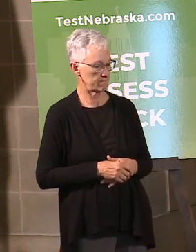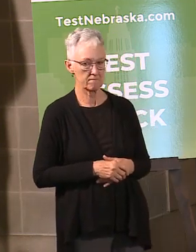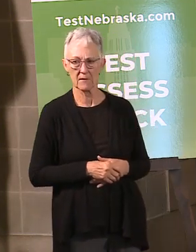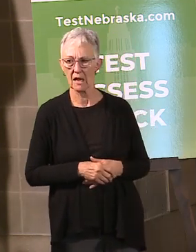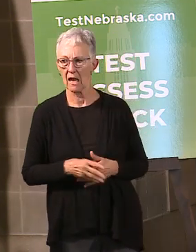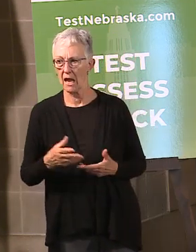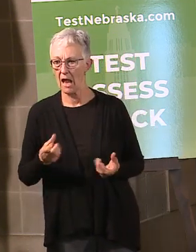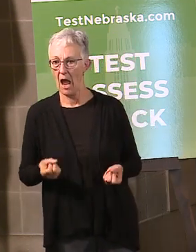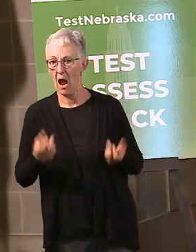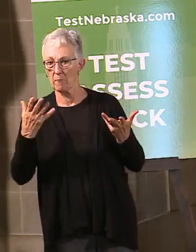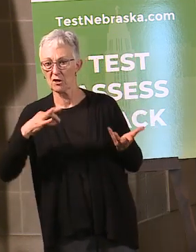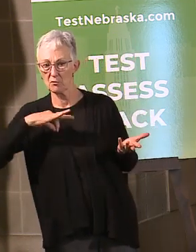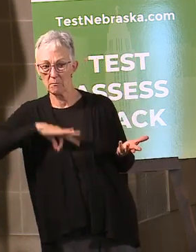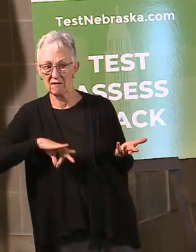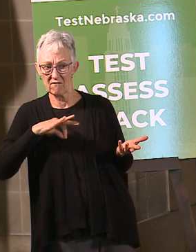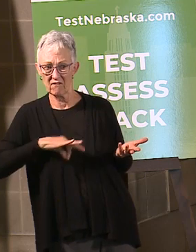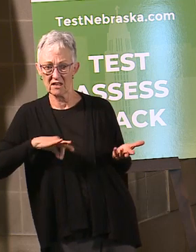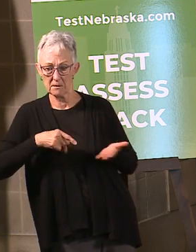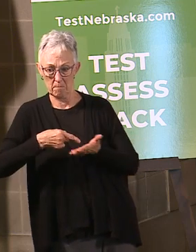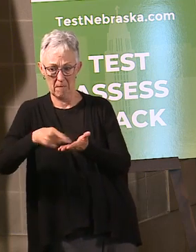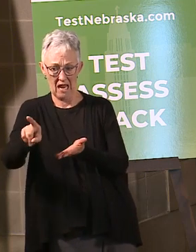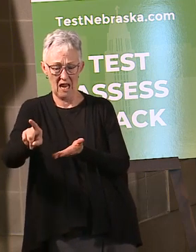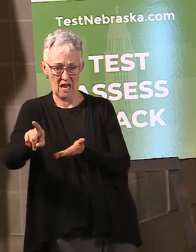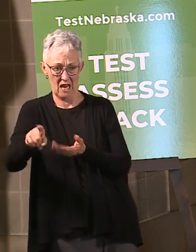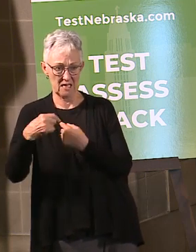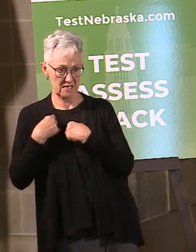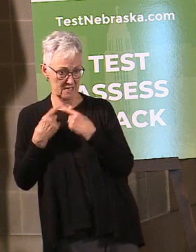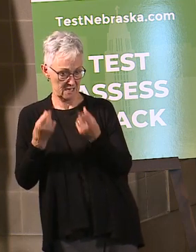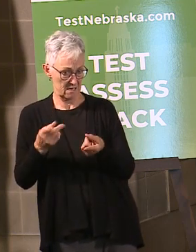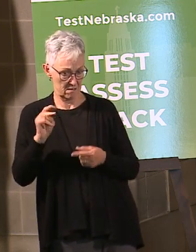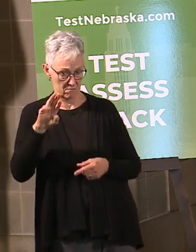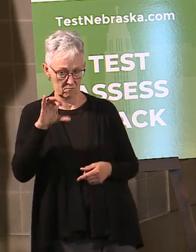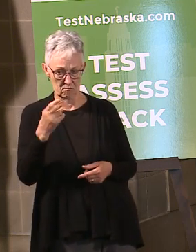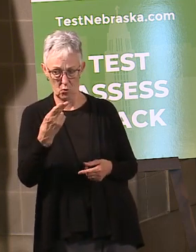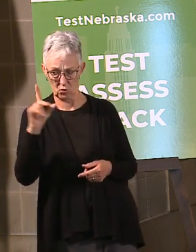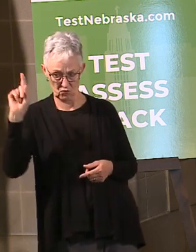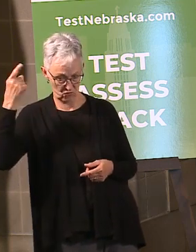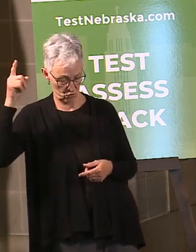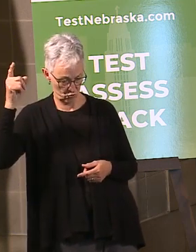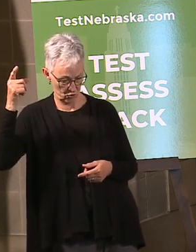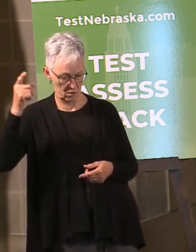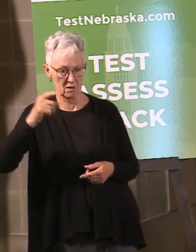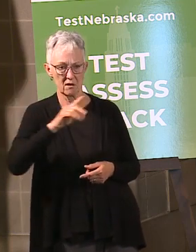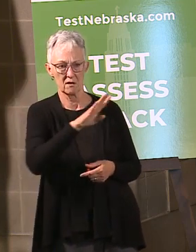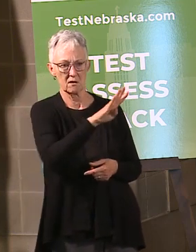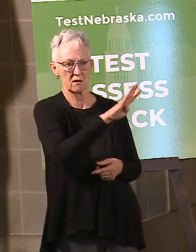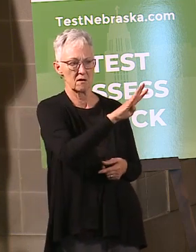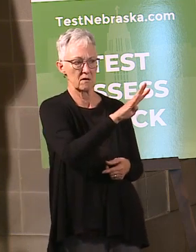paid. If they want total benefits that we have paid since March 1st, that number is